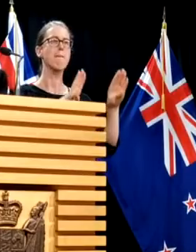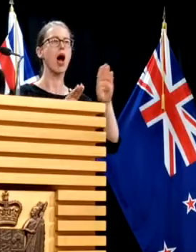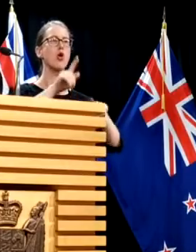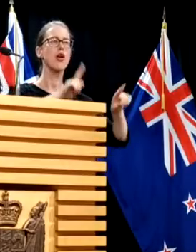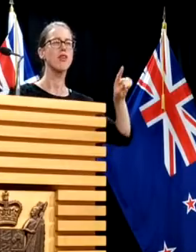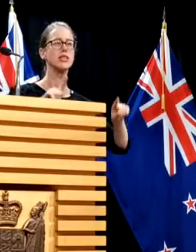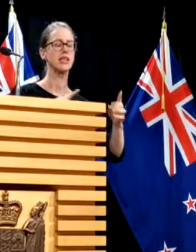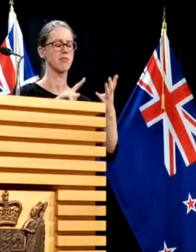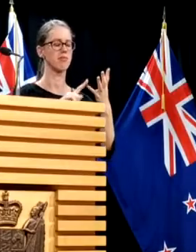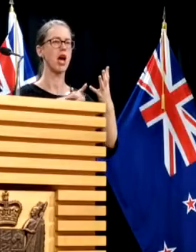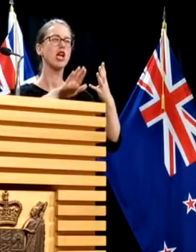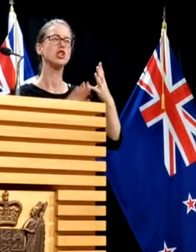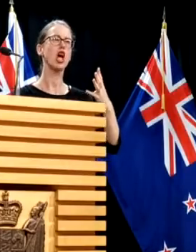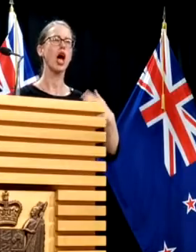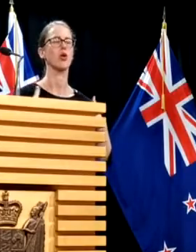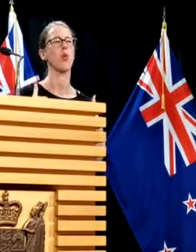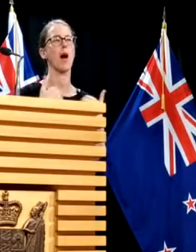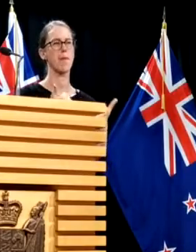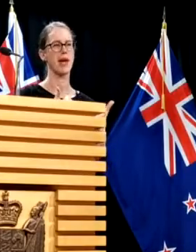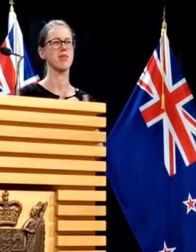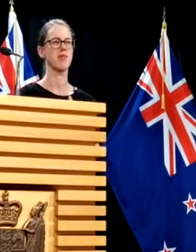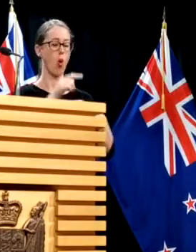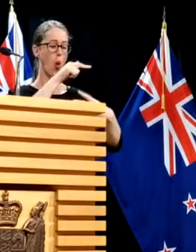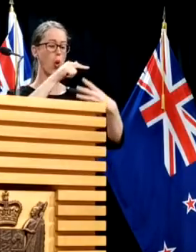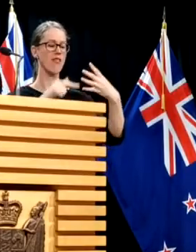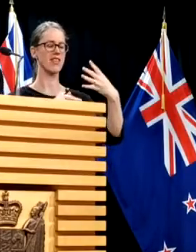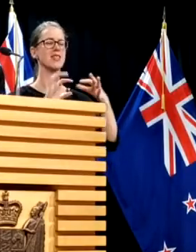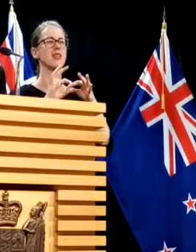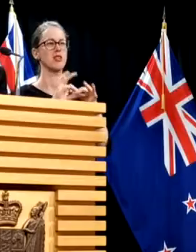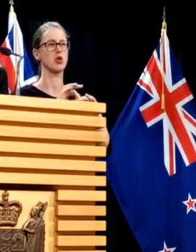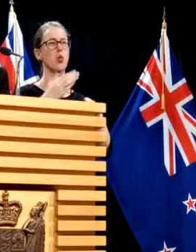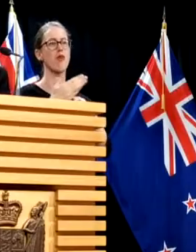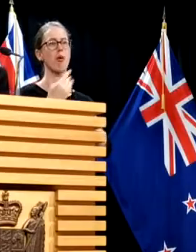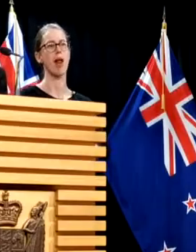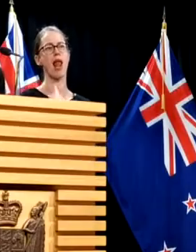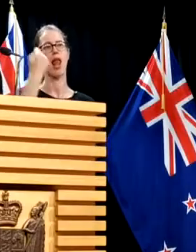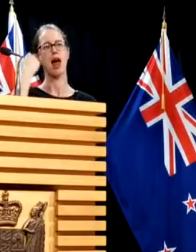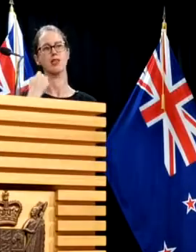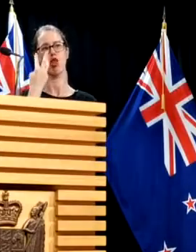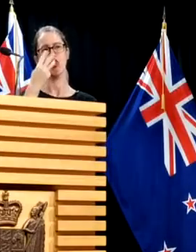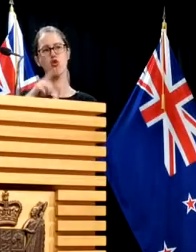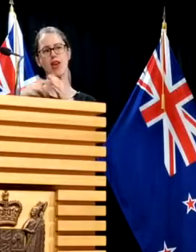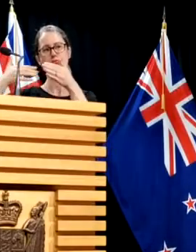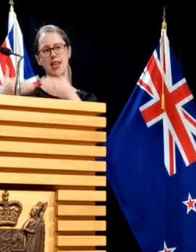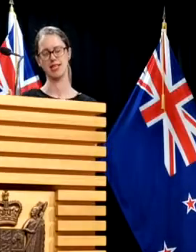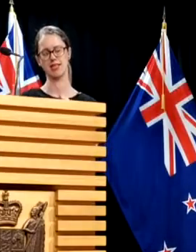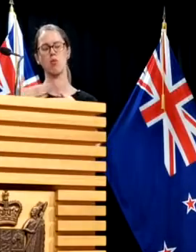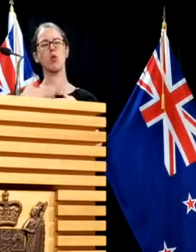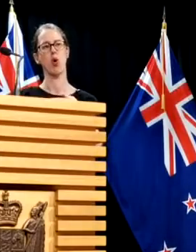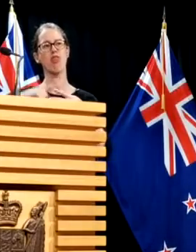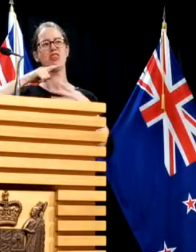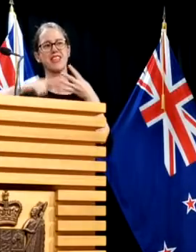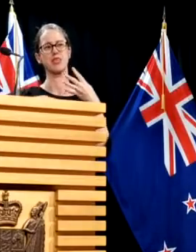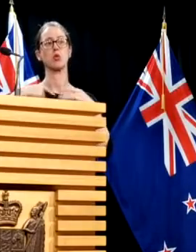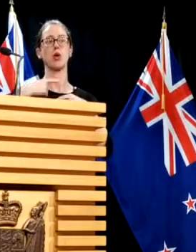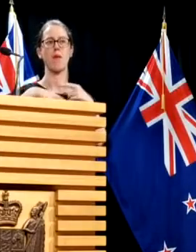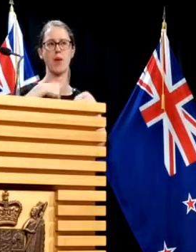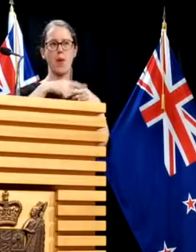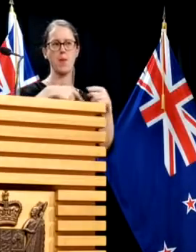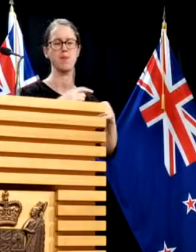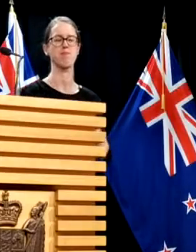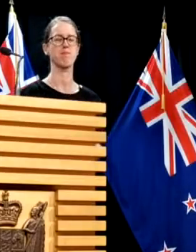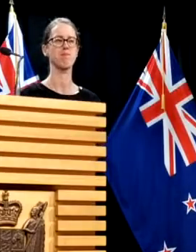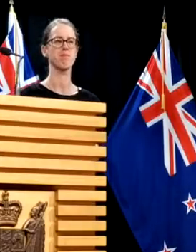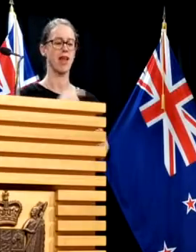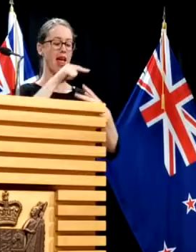well as child wellbeing, and relates to work started last term where there is a desire to see that work continue. These